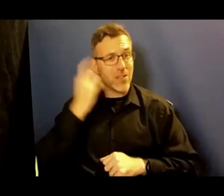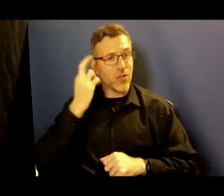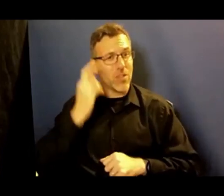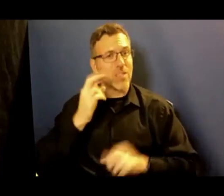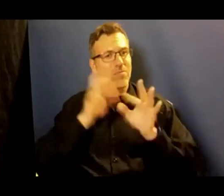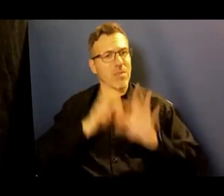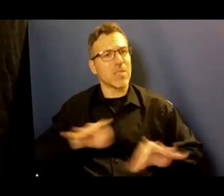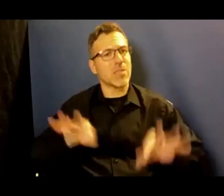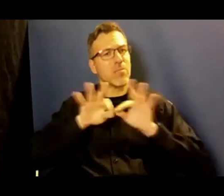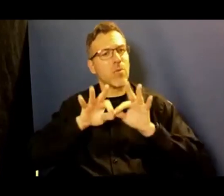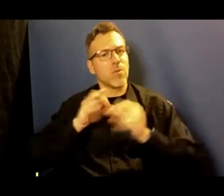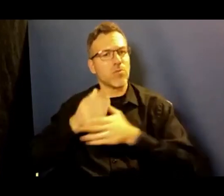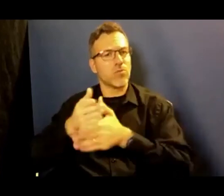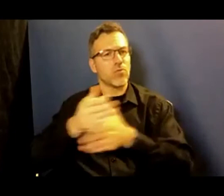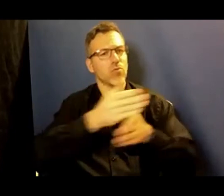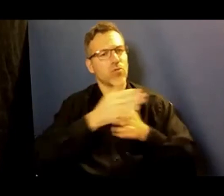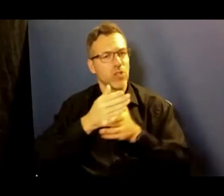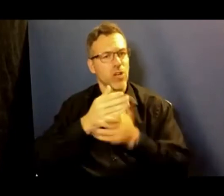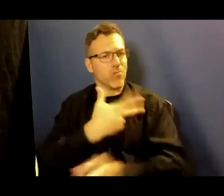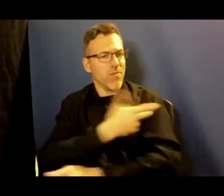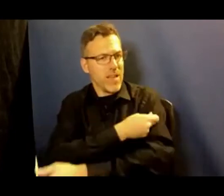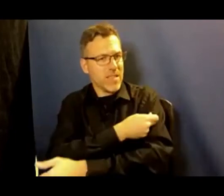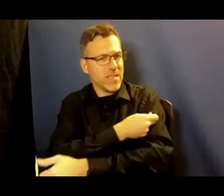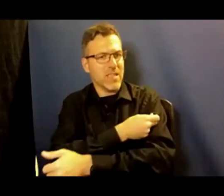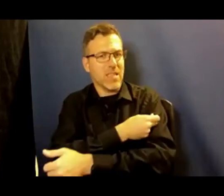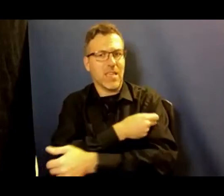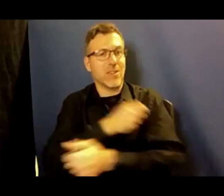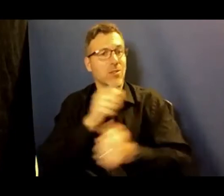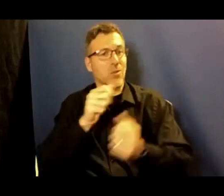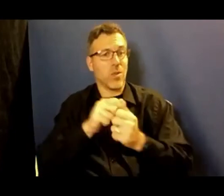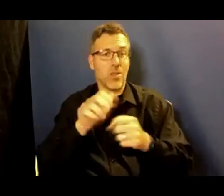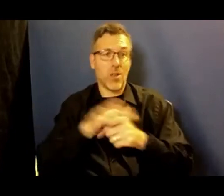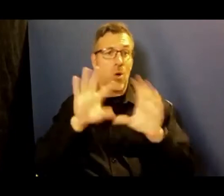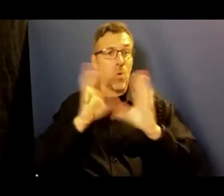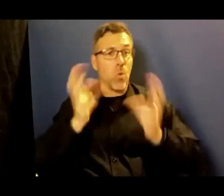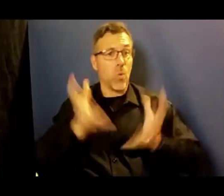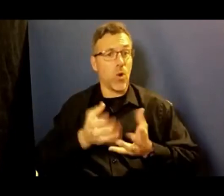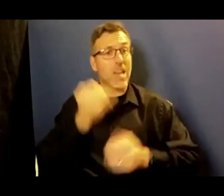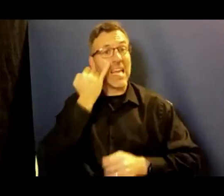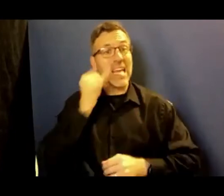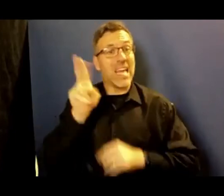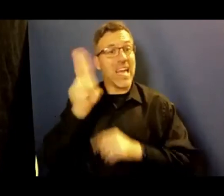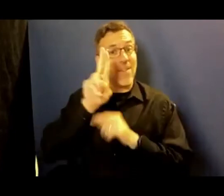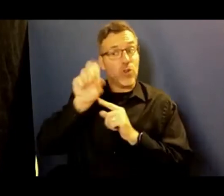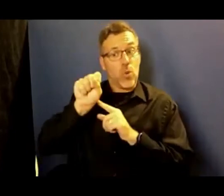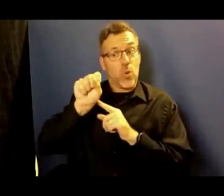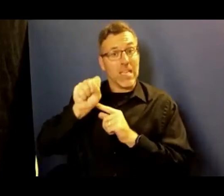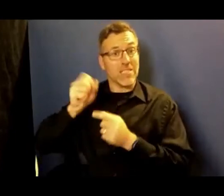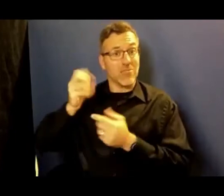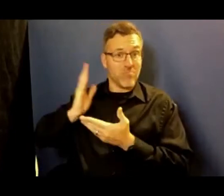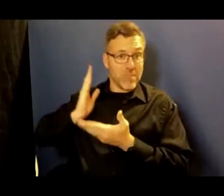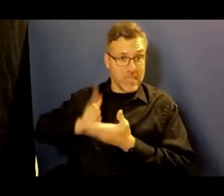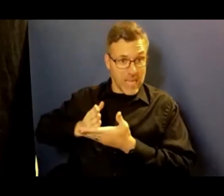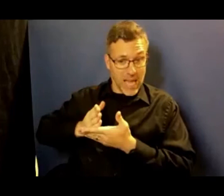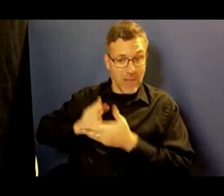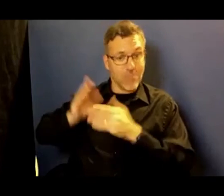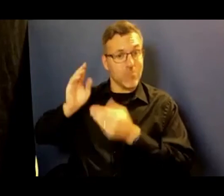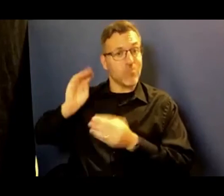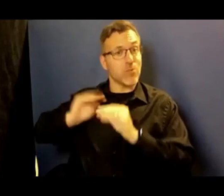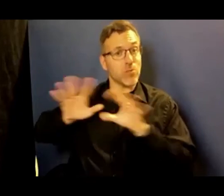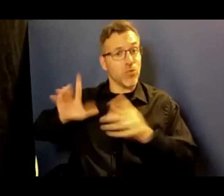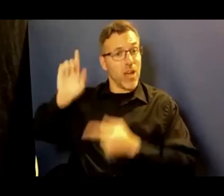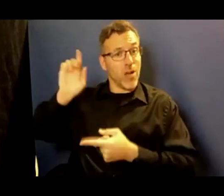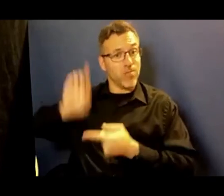the world, because we can stop spread in the US, but as soon as someone gets off a plane from England or India